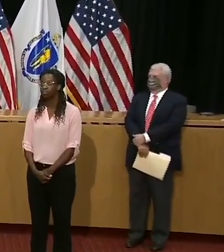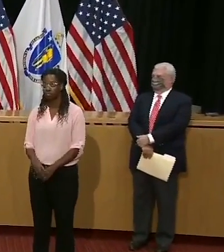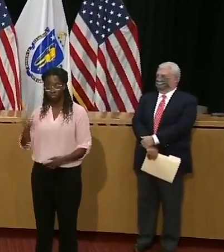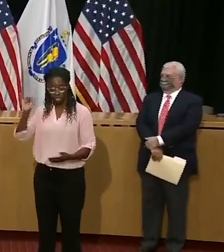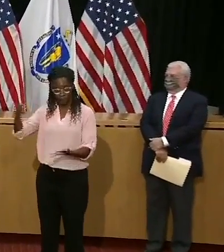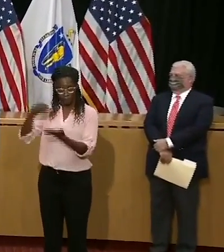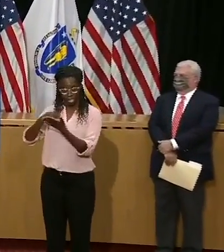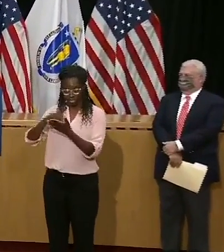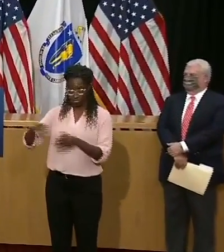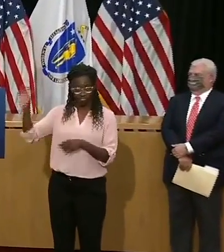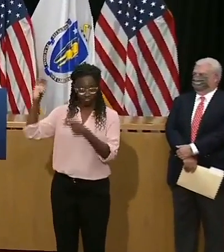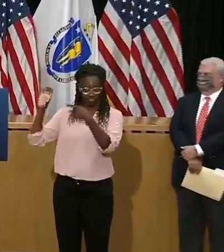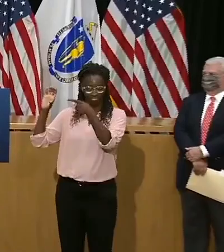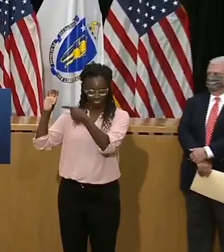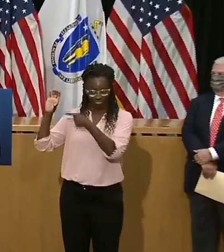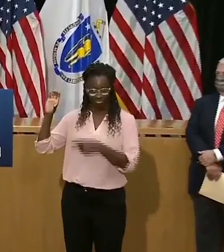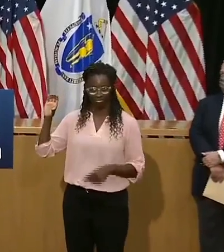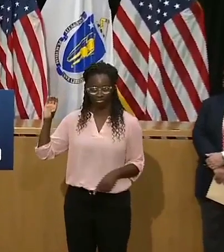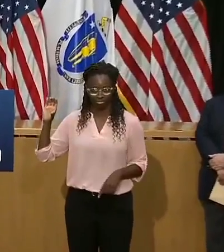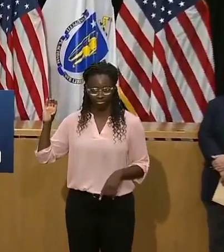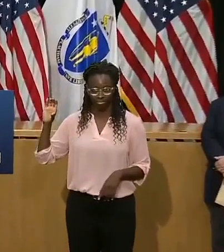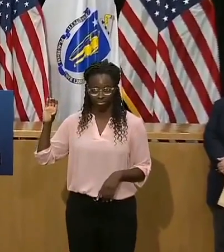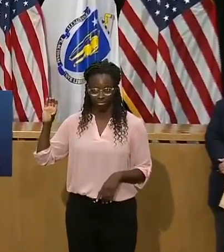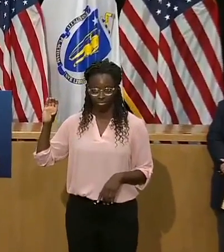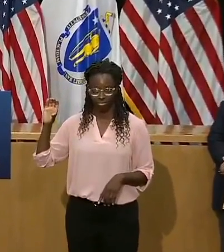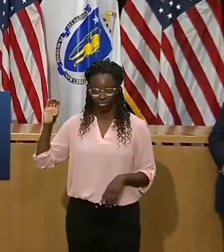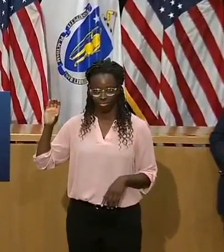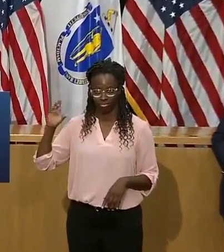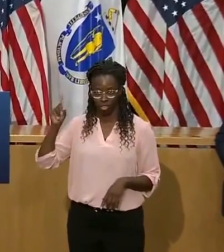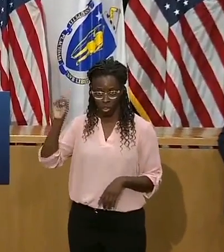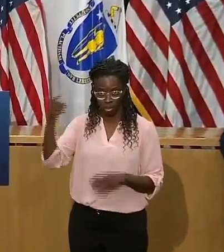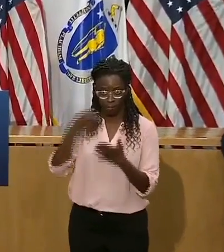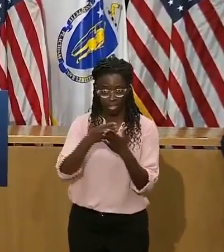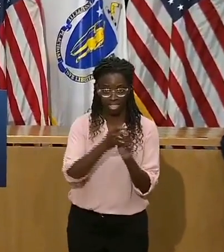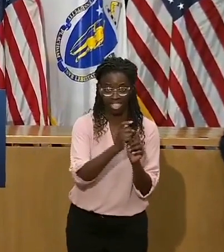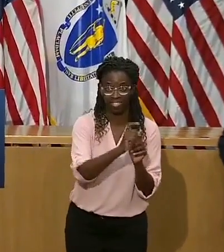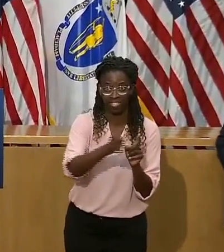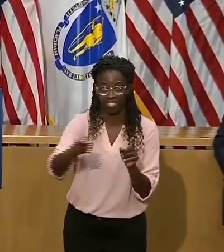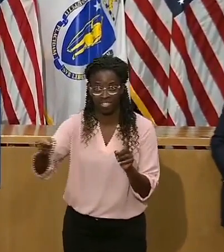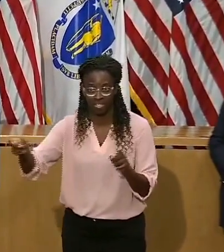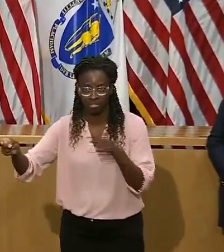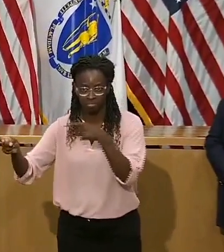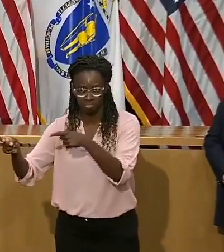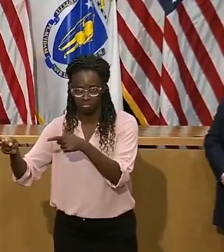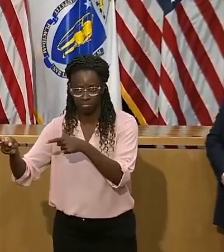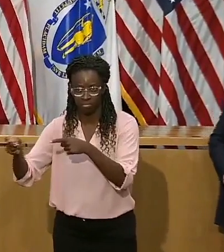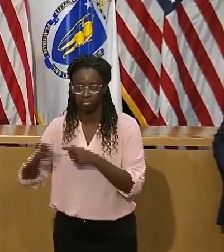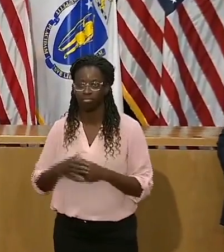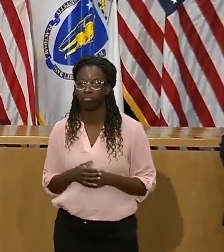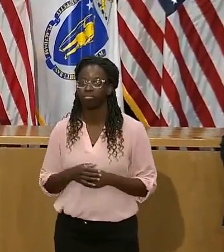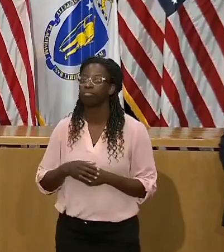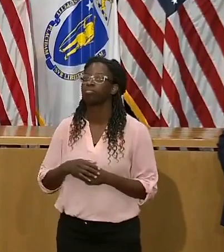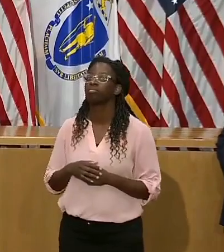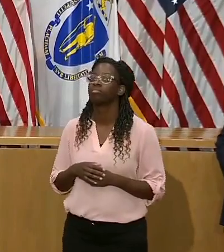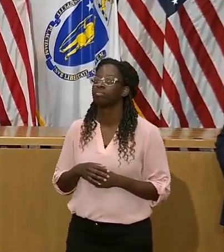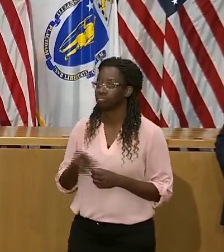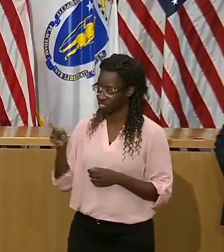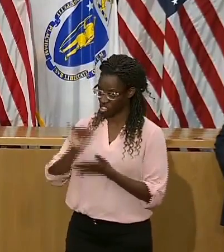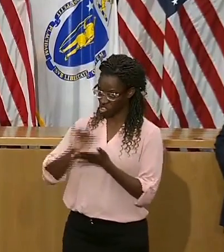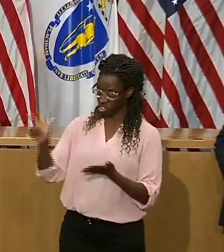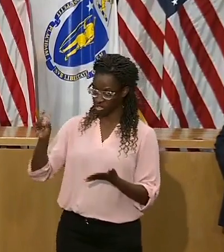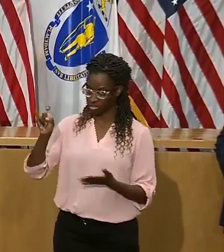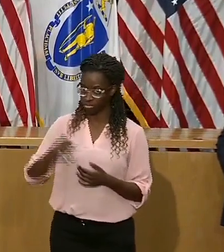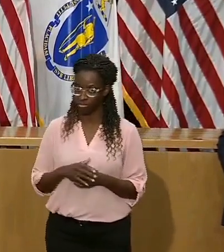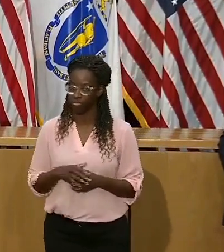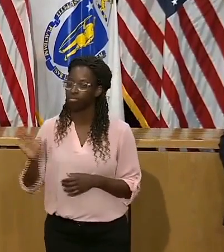businesses? Well, as I said, about 175 million of it we need to work with our colleagues in the legislature to make